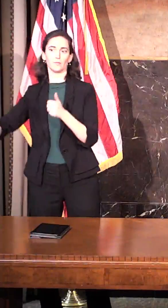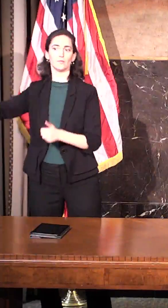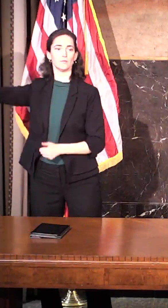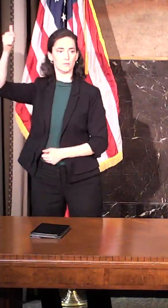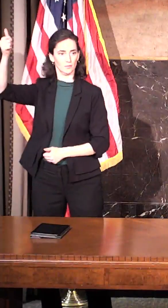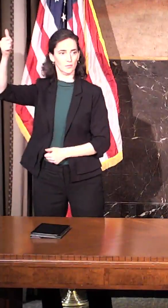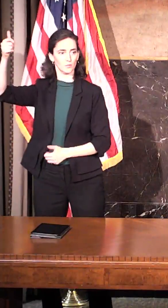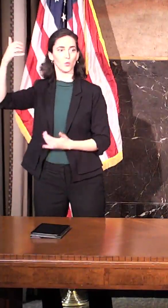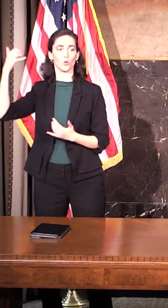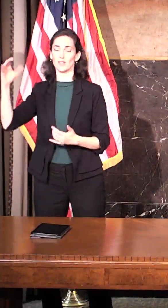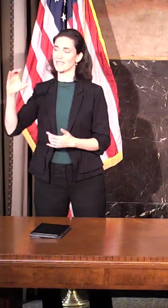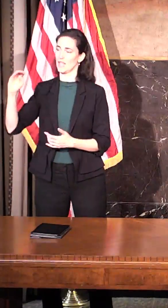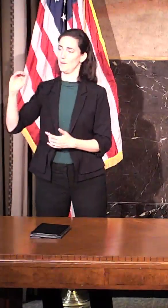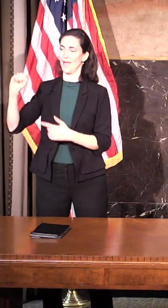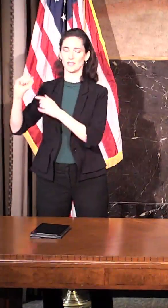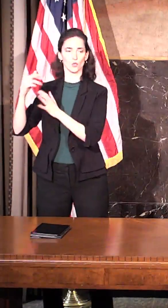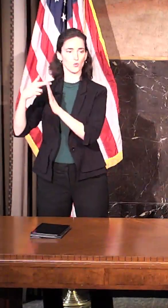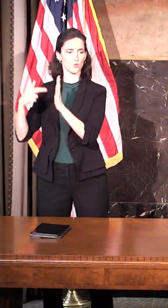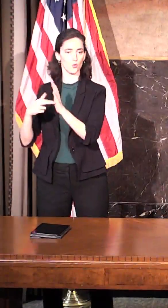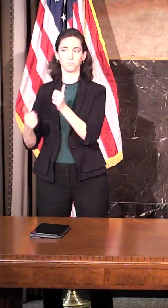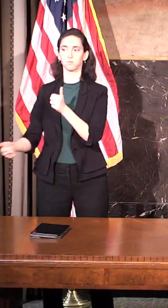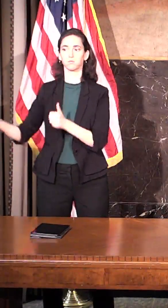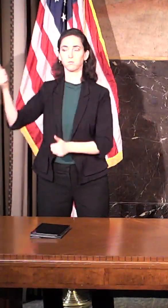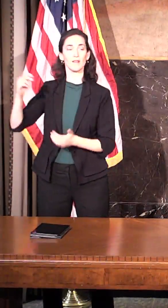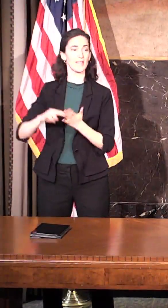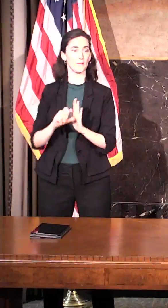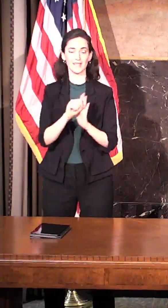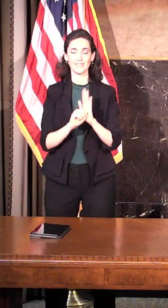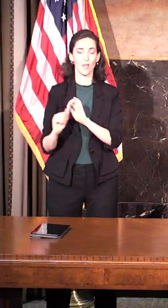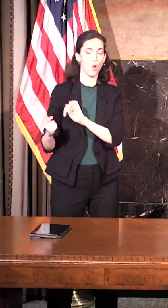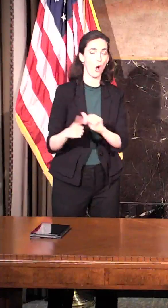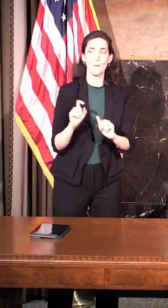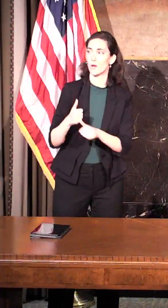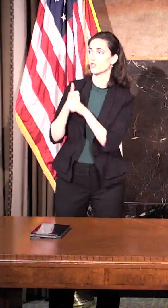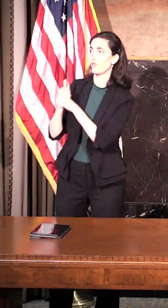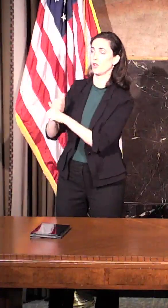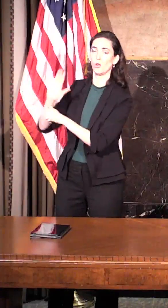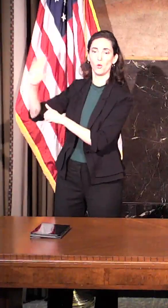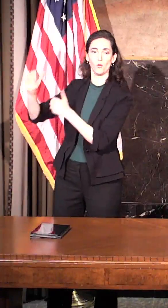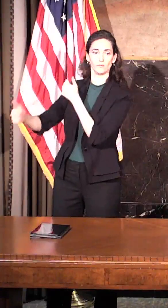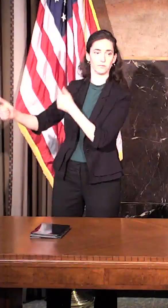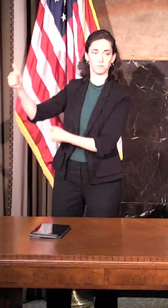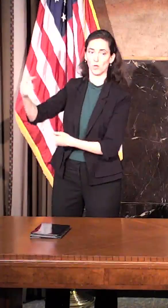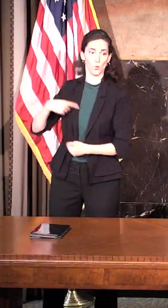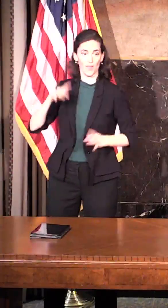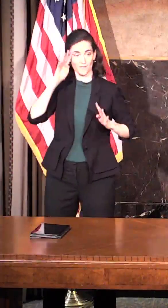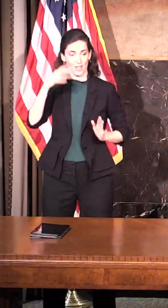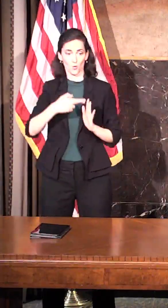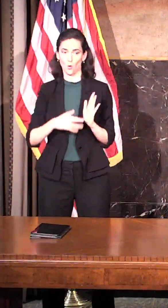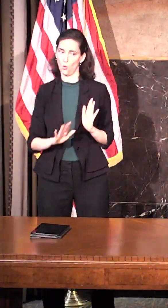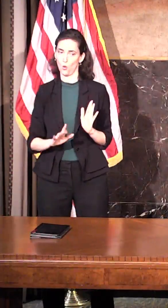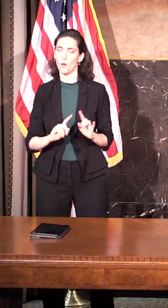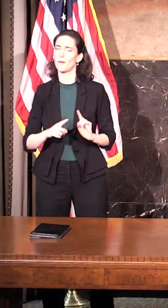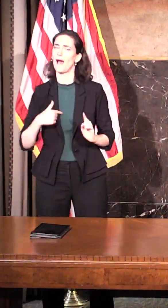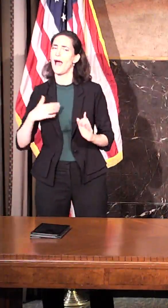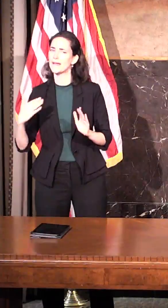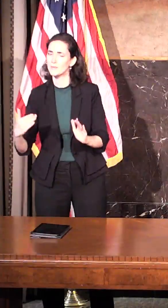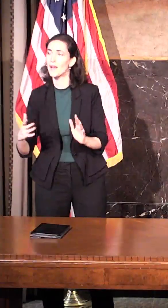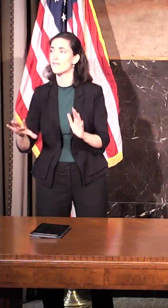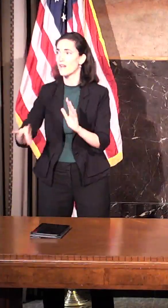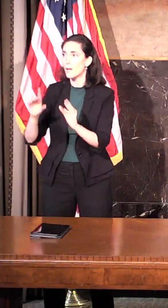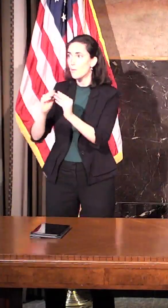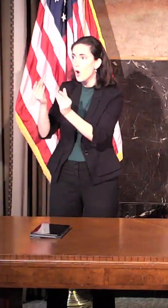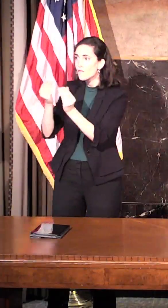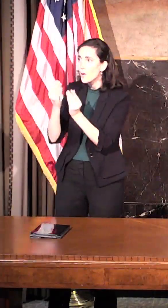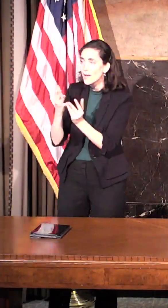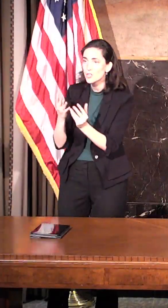CMS or federal rules. So everyone in the state is bound by those rules. I do expect those to be relaxed, particularly as more data comes out about